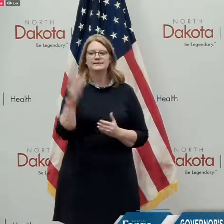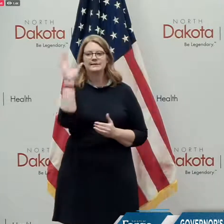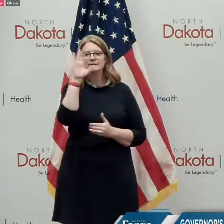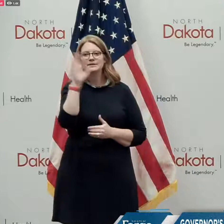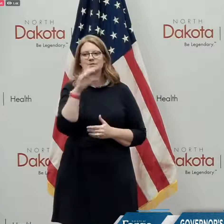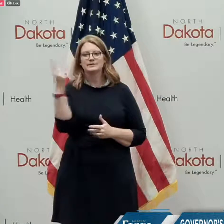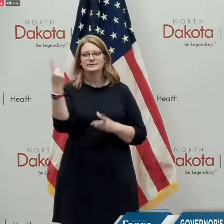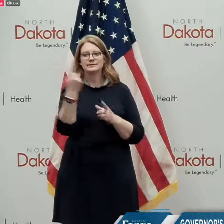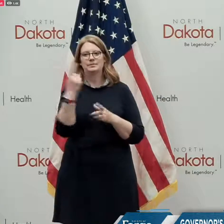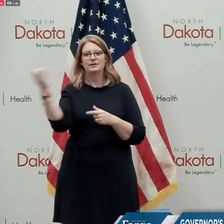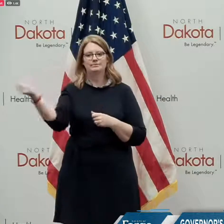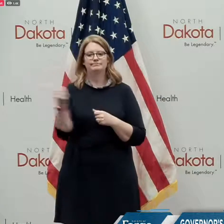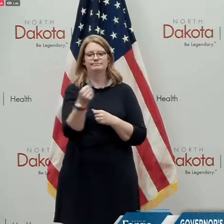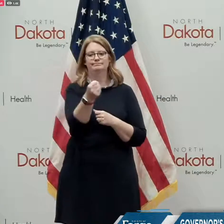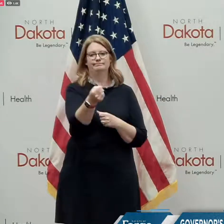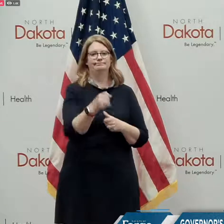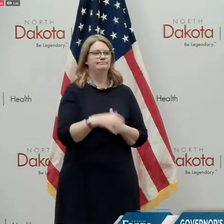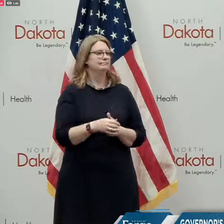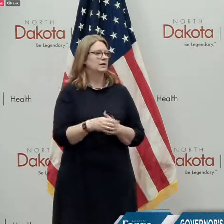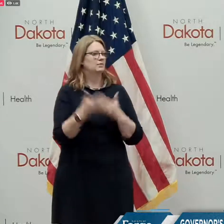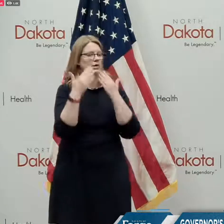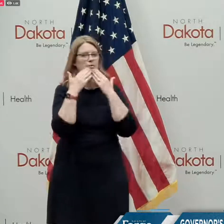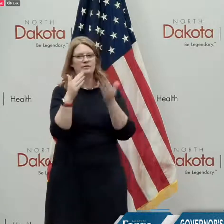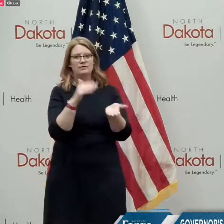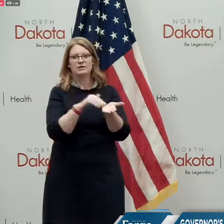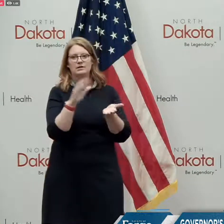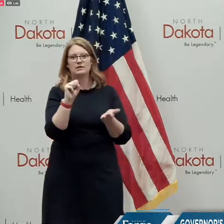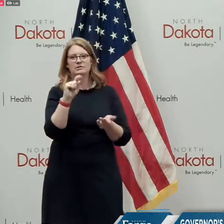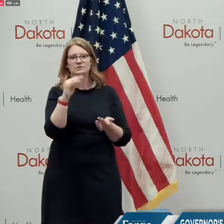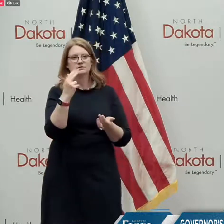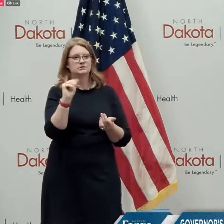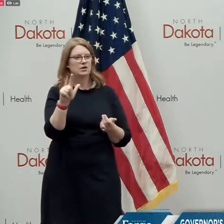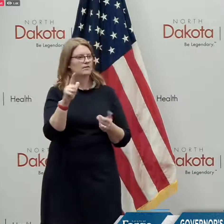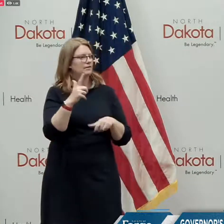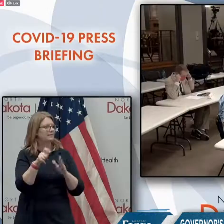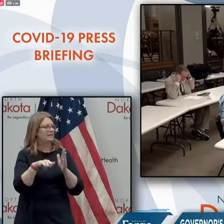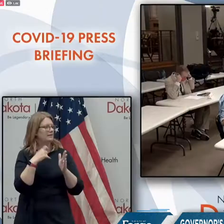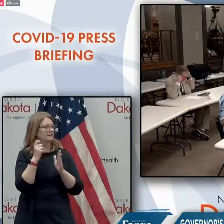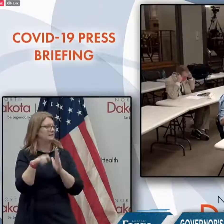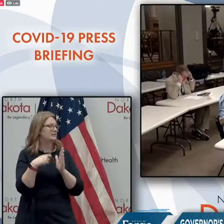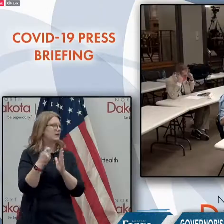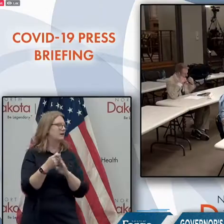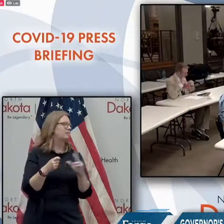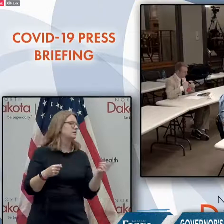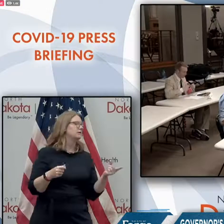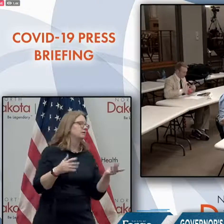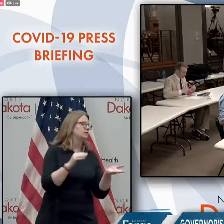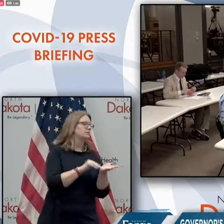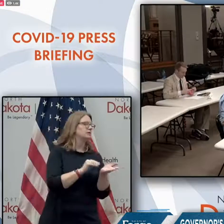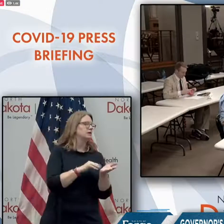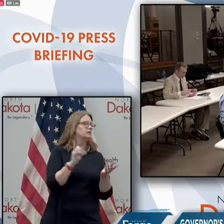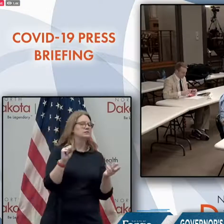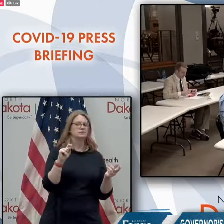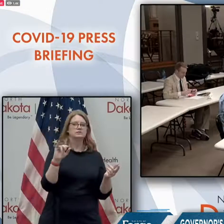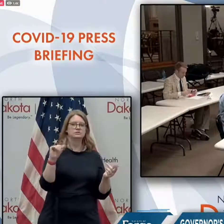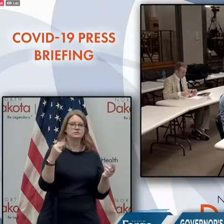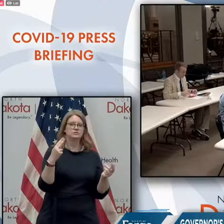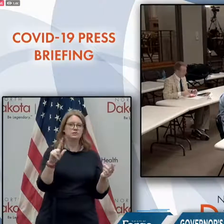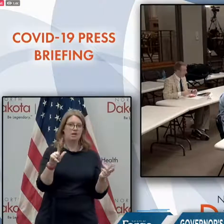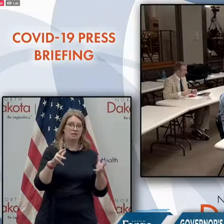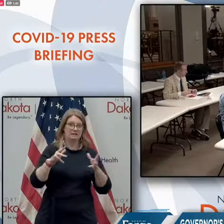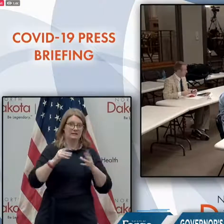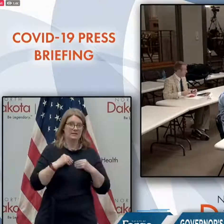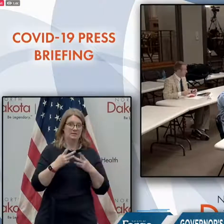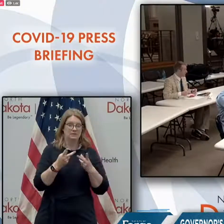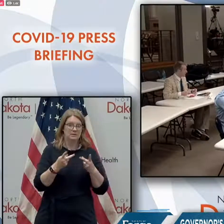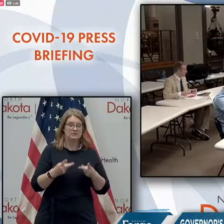Dr. Stahl filled it for the time that he did. Jacob? When Dr. Stahl took the position, was it